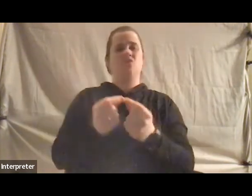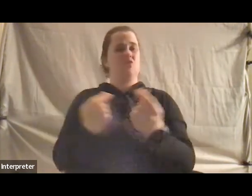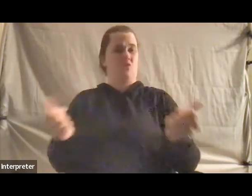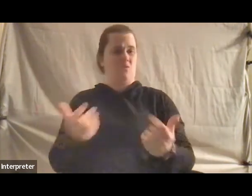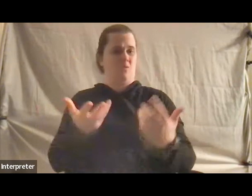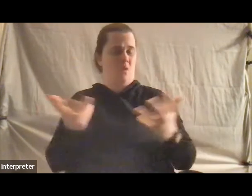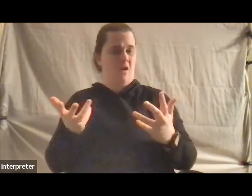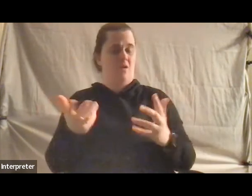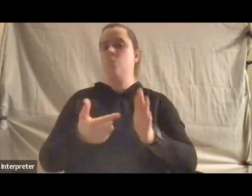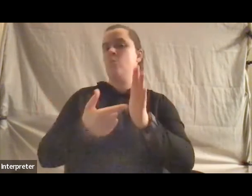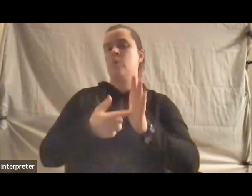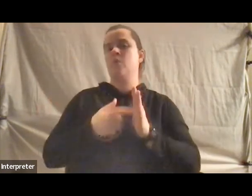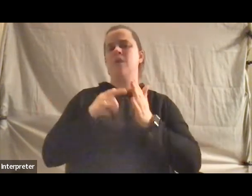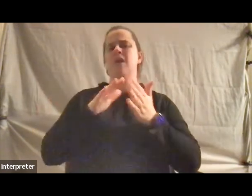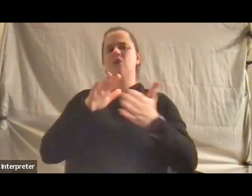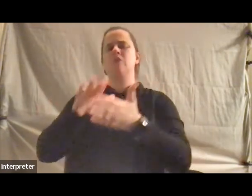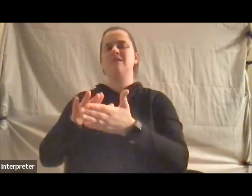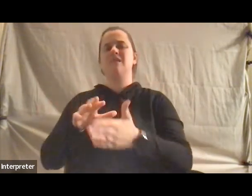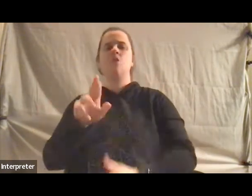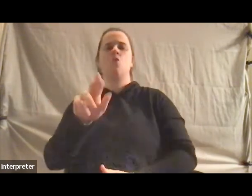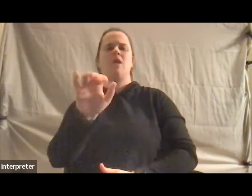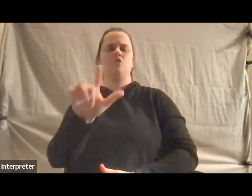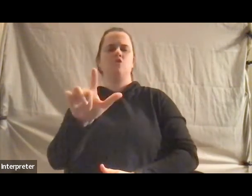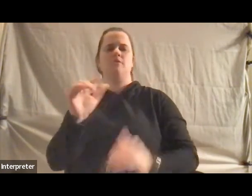require addressing racial disparities in the